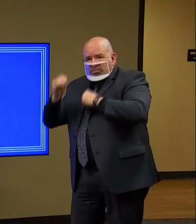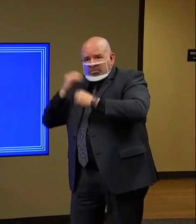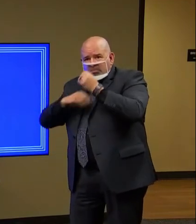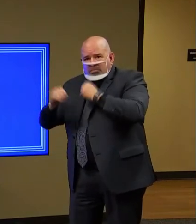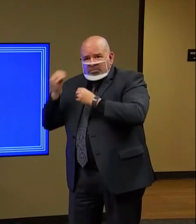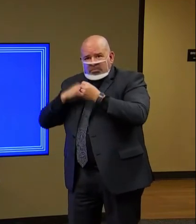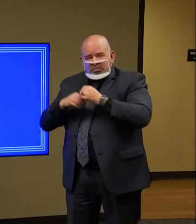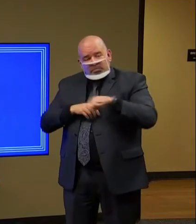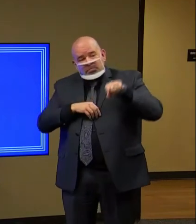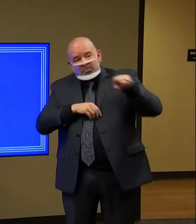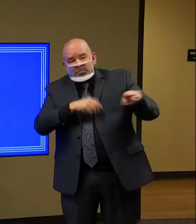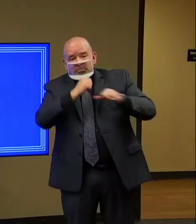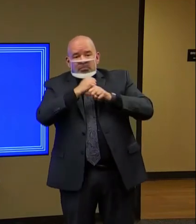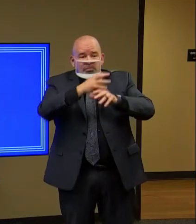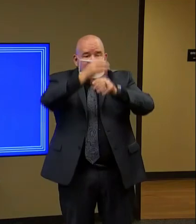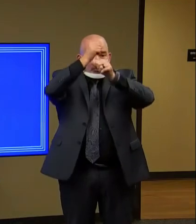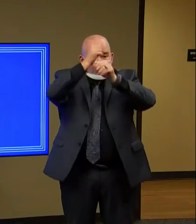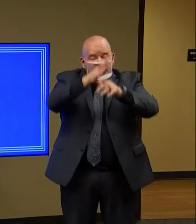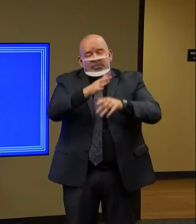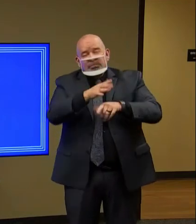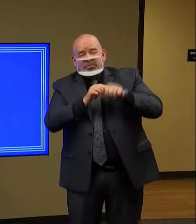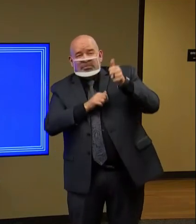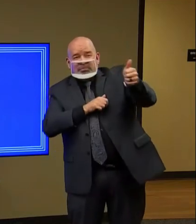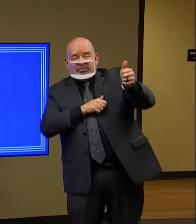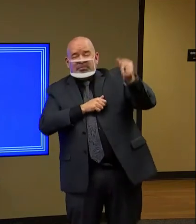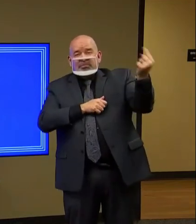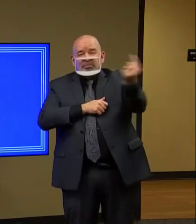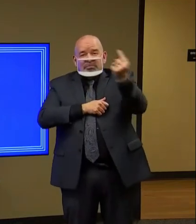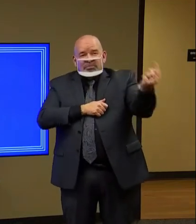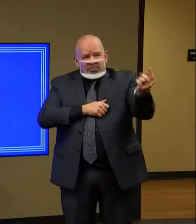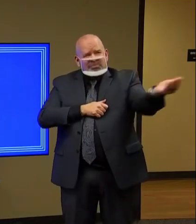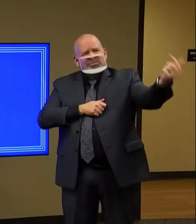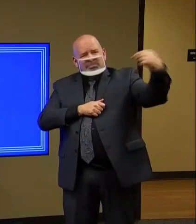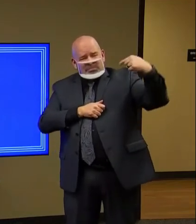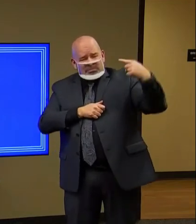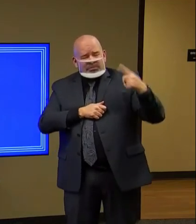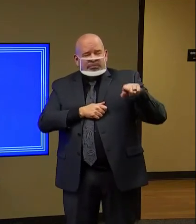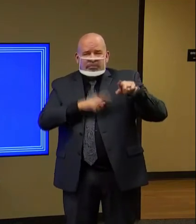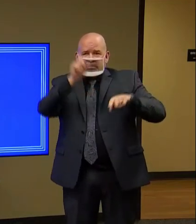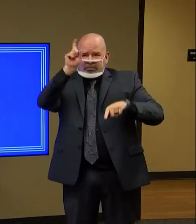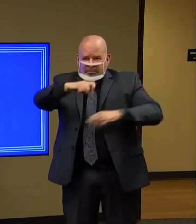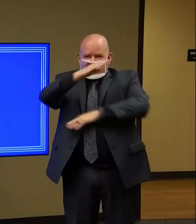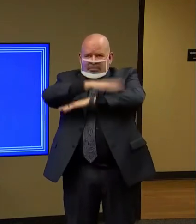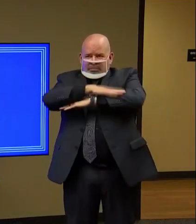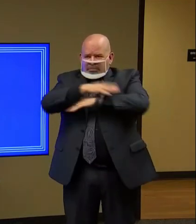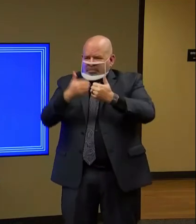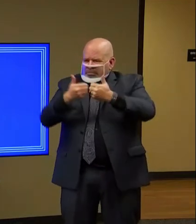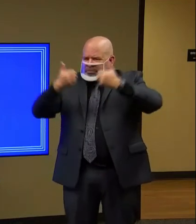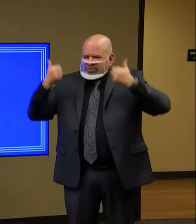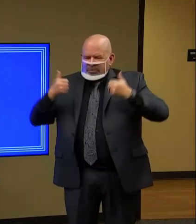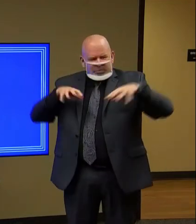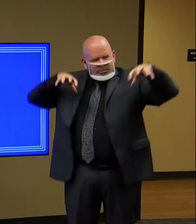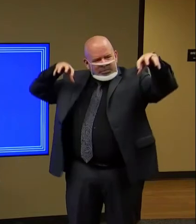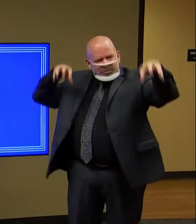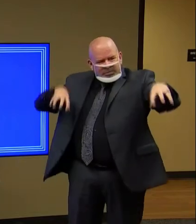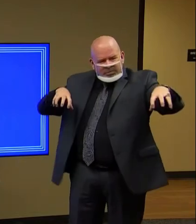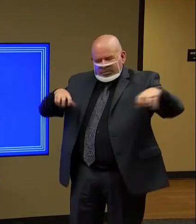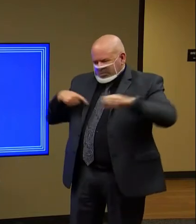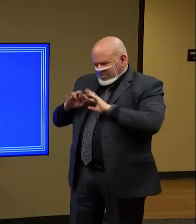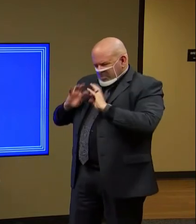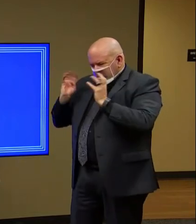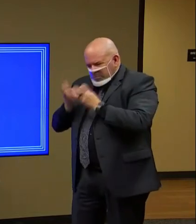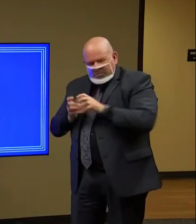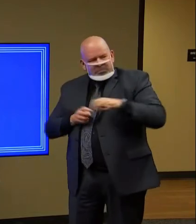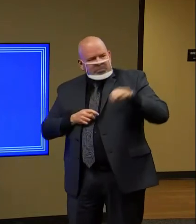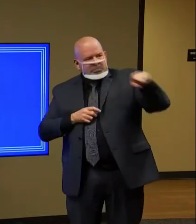eating. You can still see each other and certainly talk from that distance. Better outside than inside. And you and your family are at